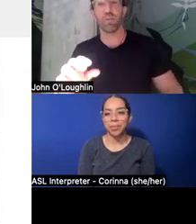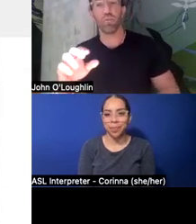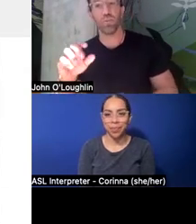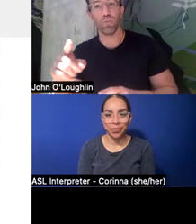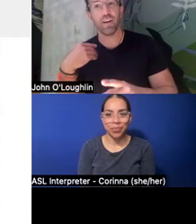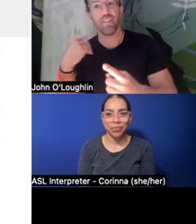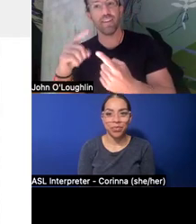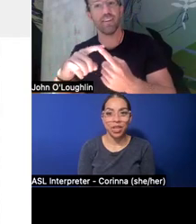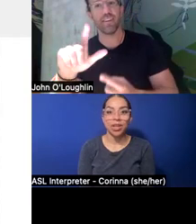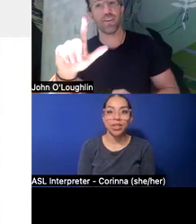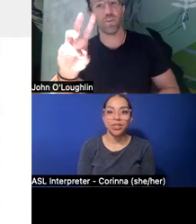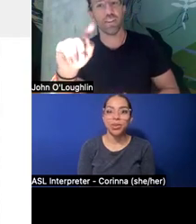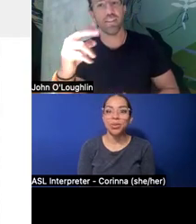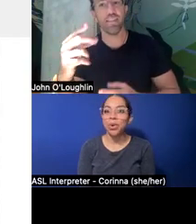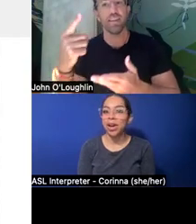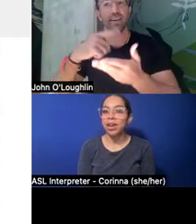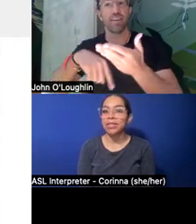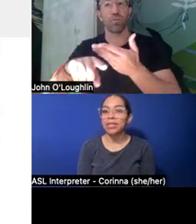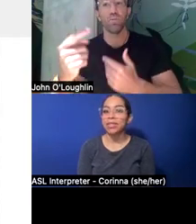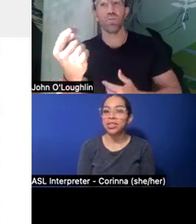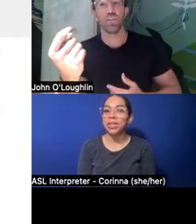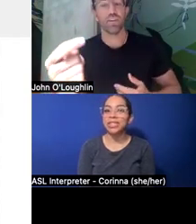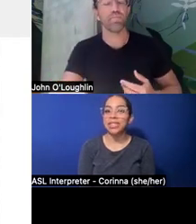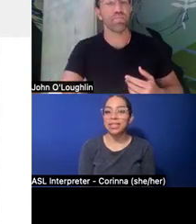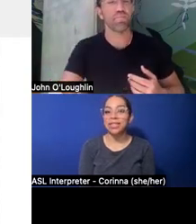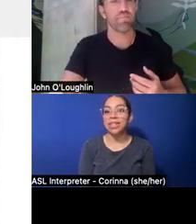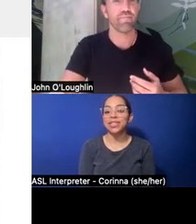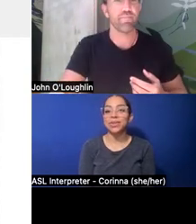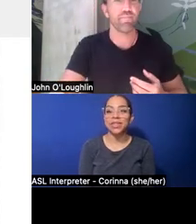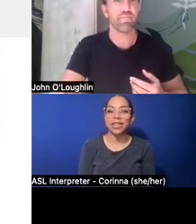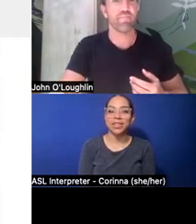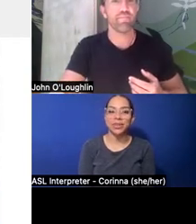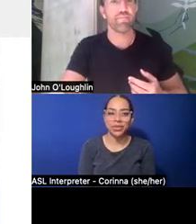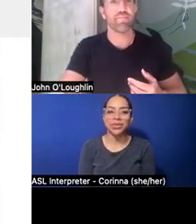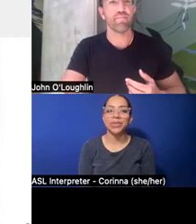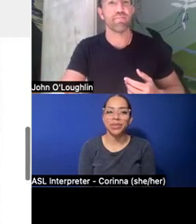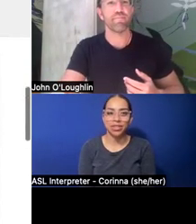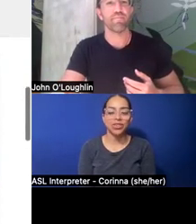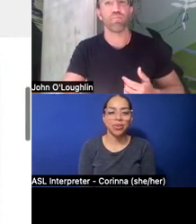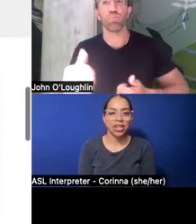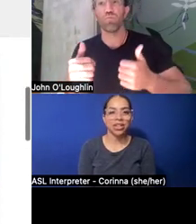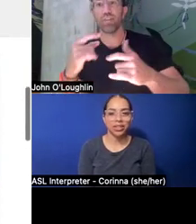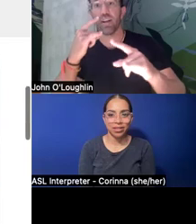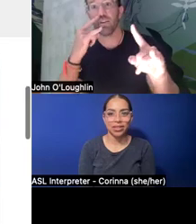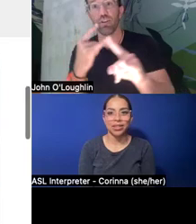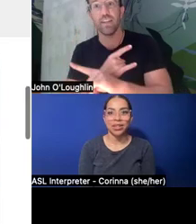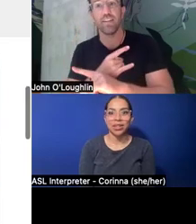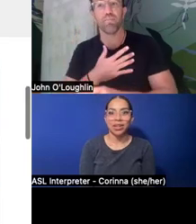Okay. So you all have until the 26th. That's next Tuesday. So just a